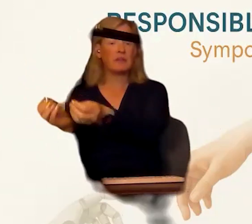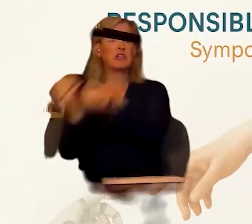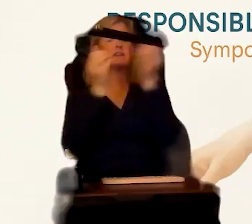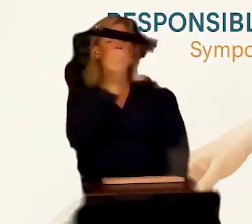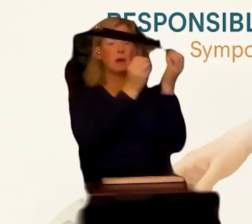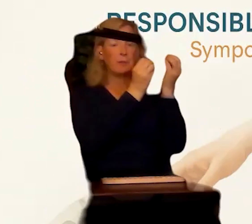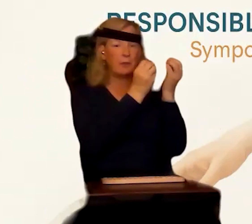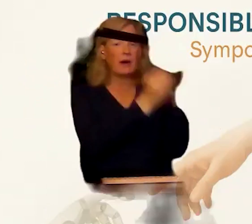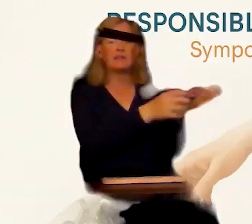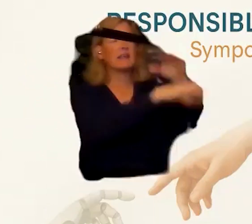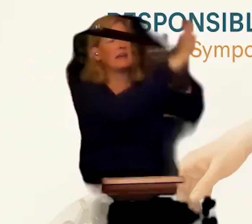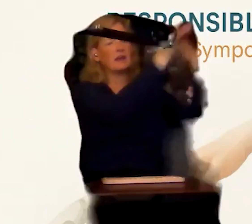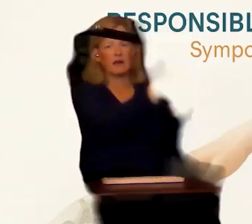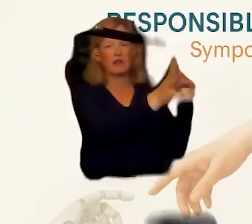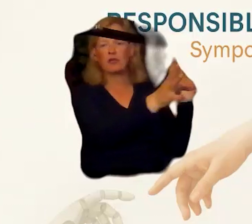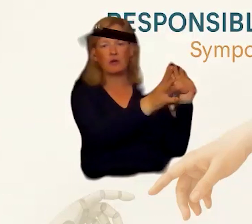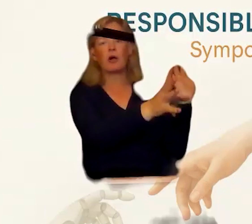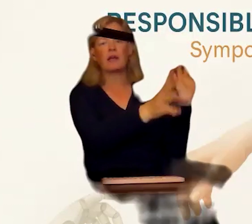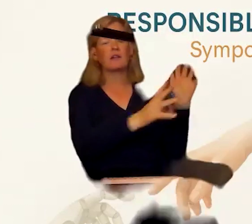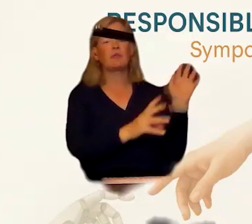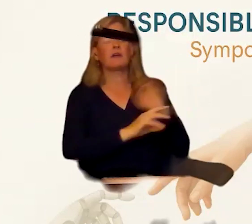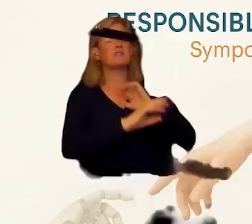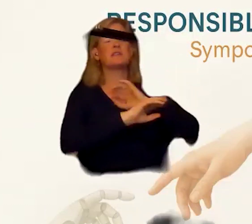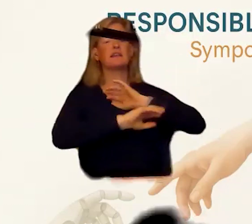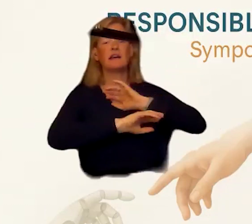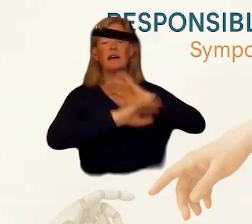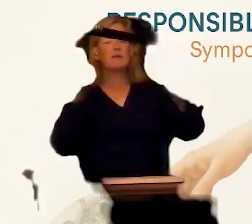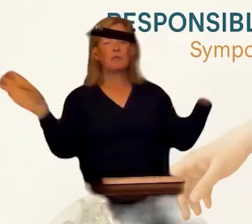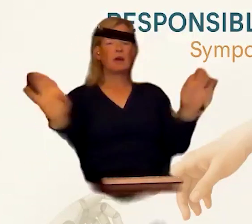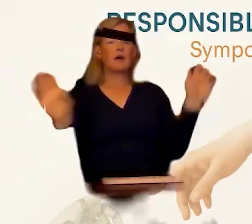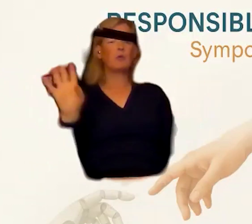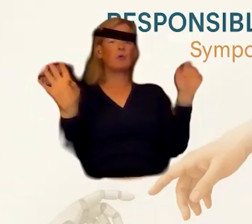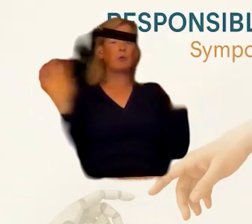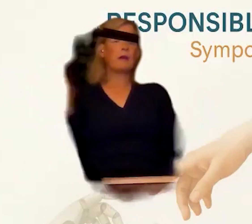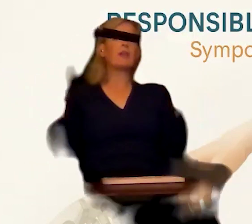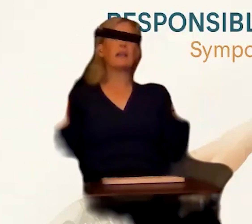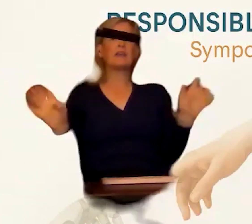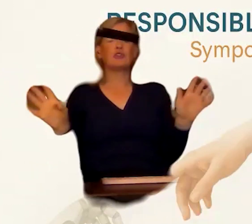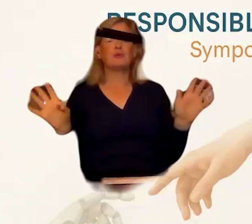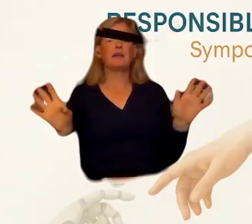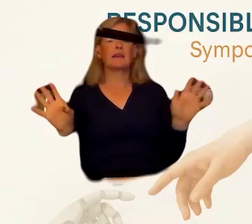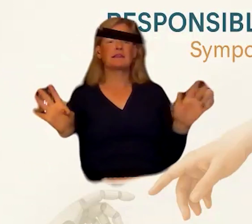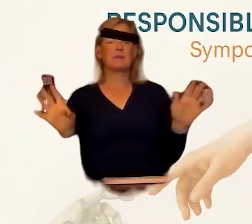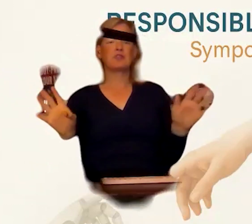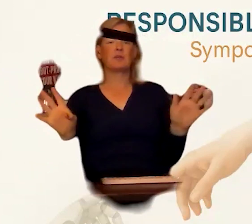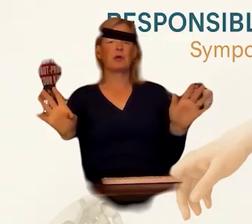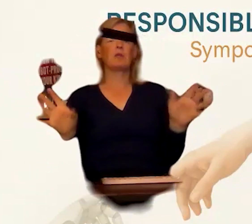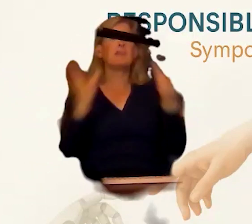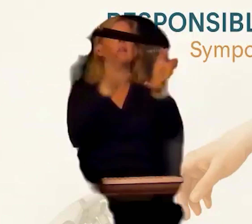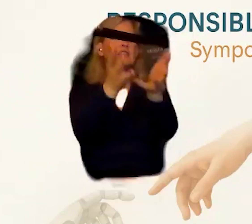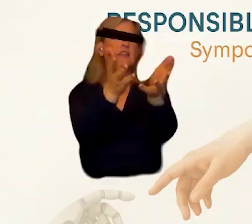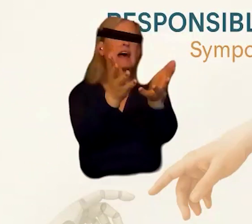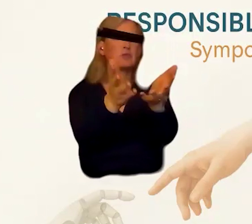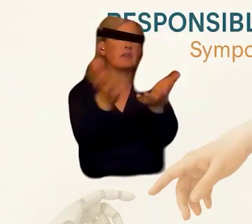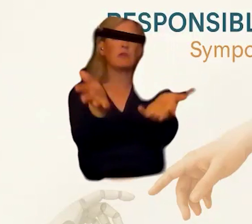fiduciary beneficiaries, but the third-party collaborators, that we're not here to do anything except solve the